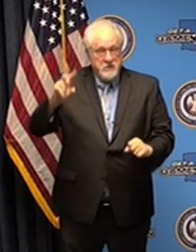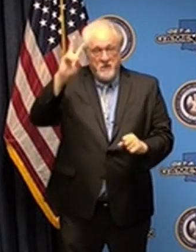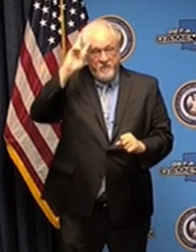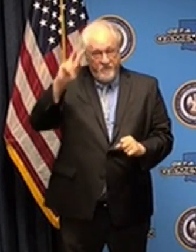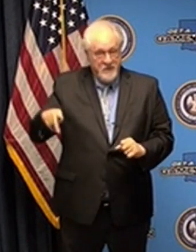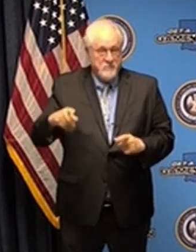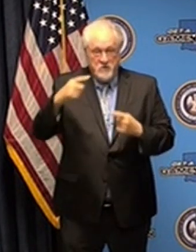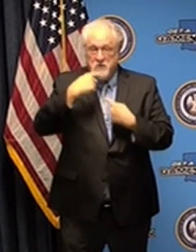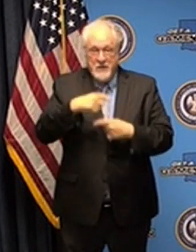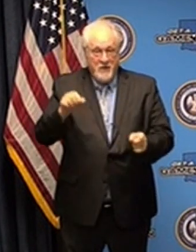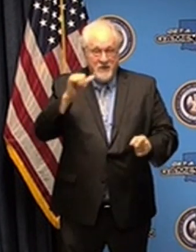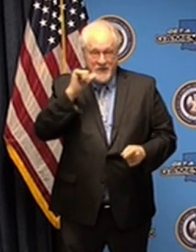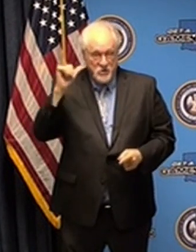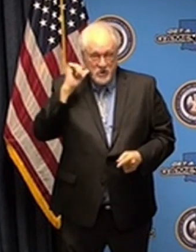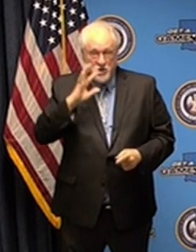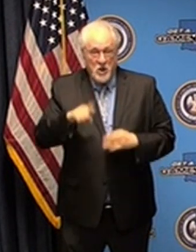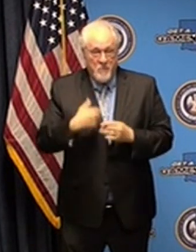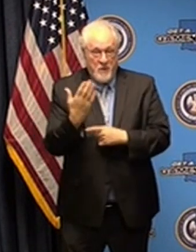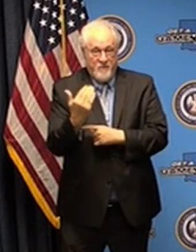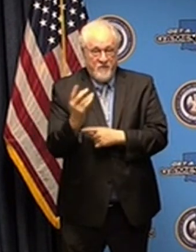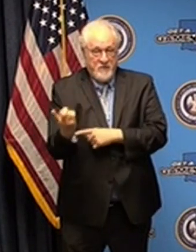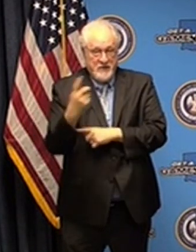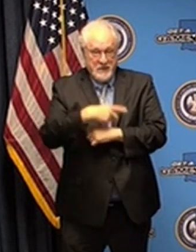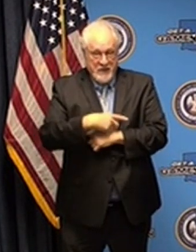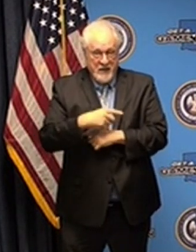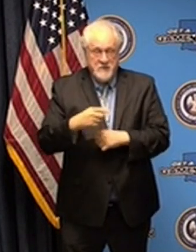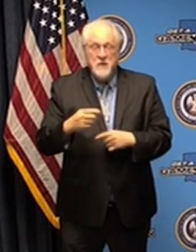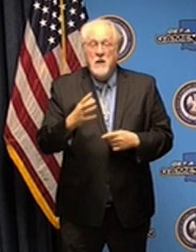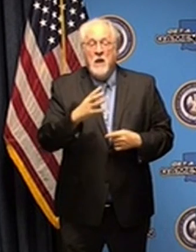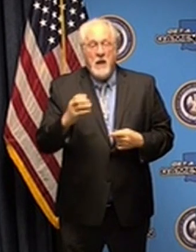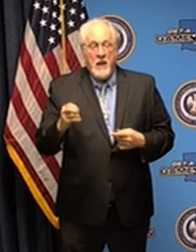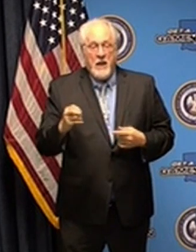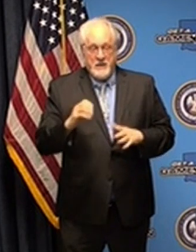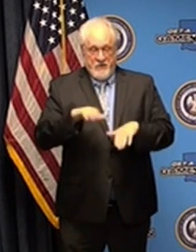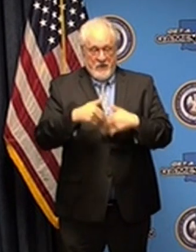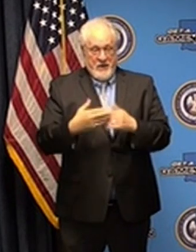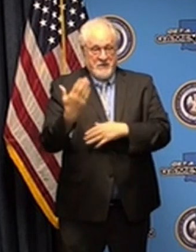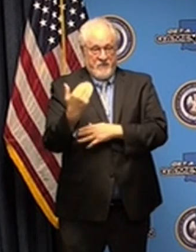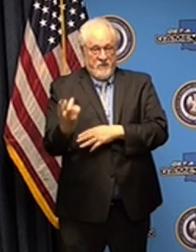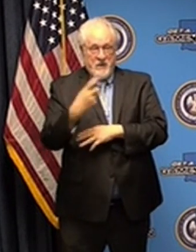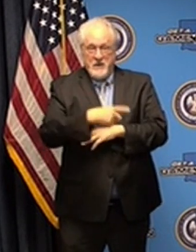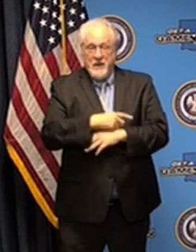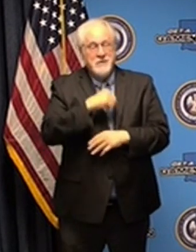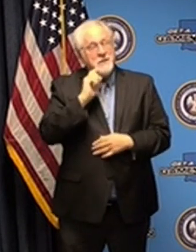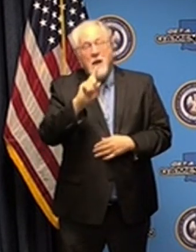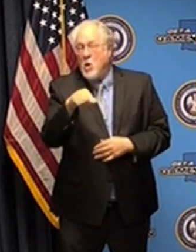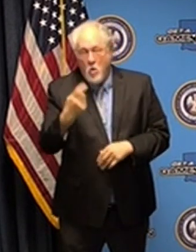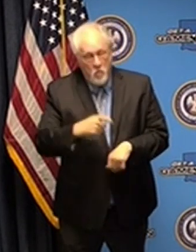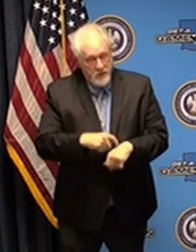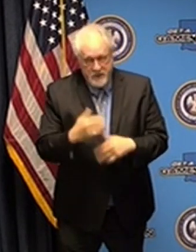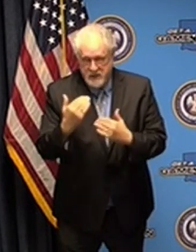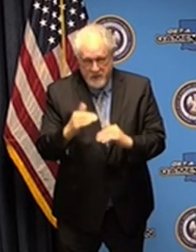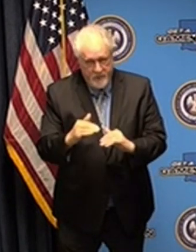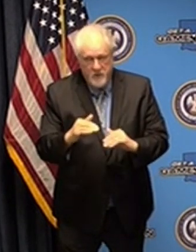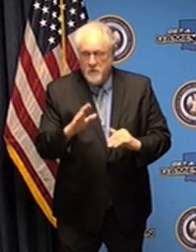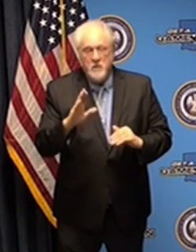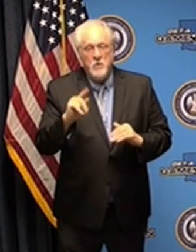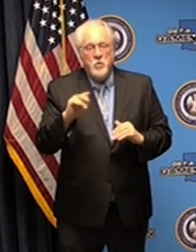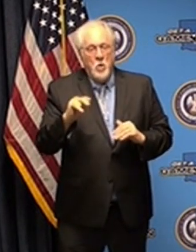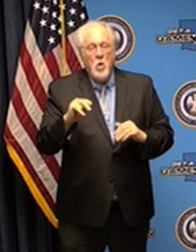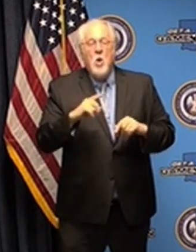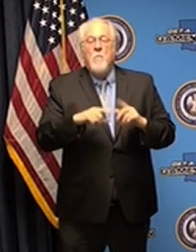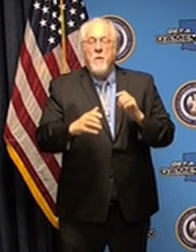president put out yesterday when they were talking about 15 days. And in the next 15 days aren't the only time period that we're going to have to